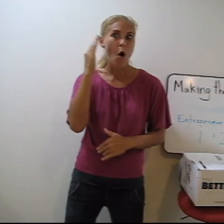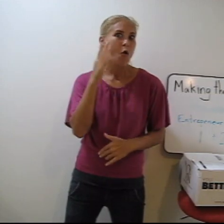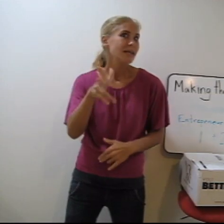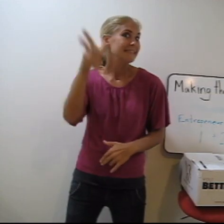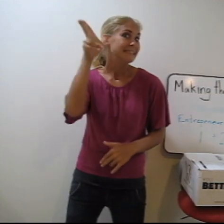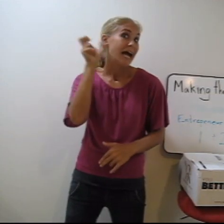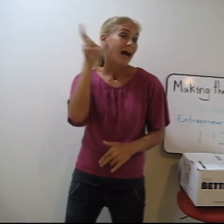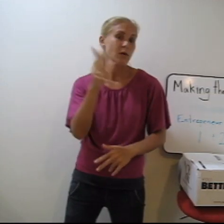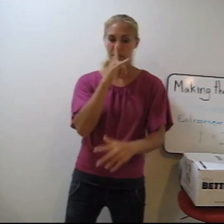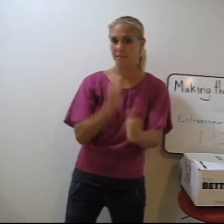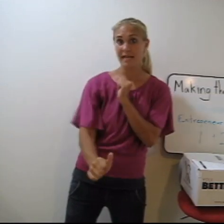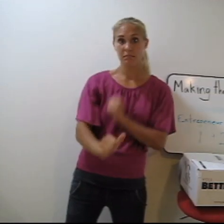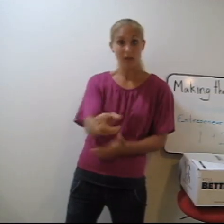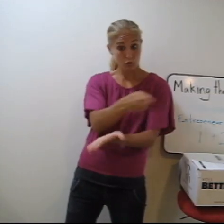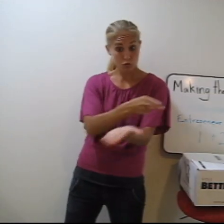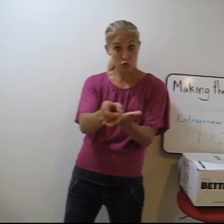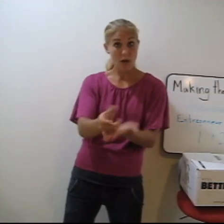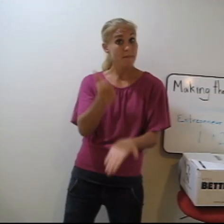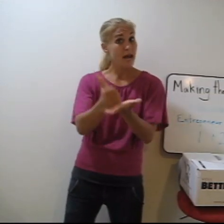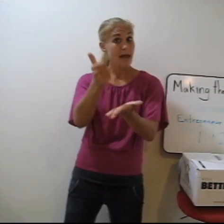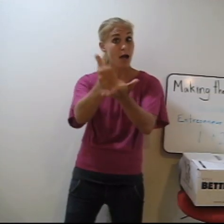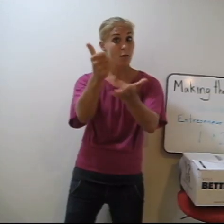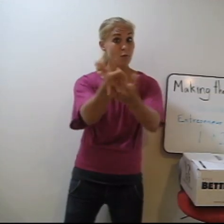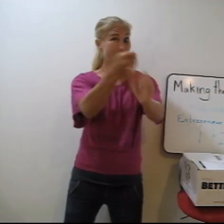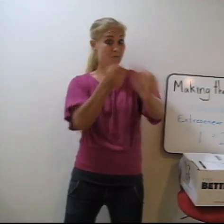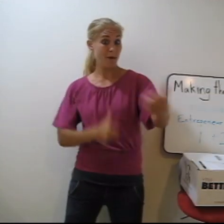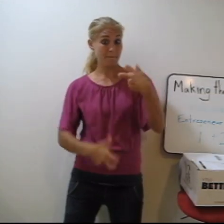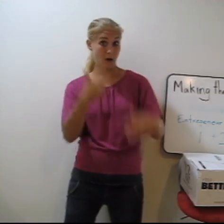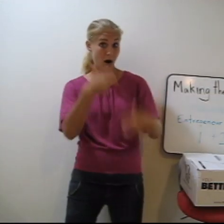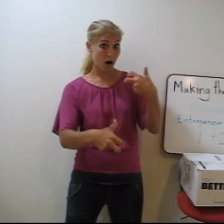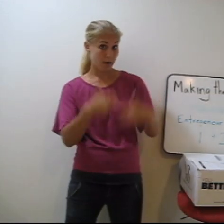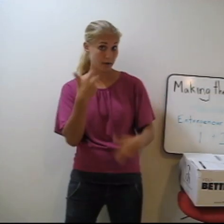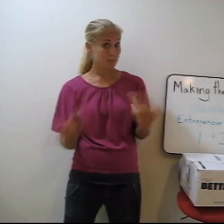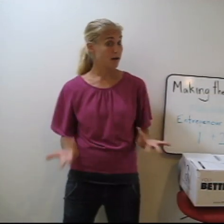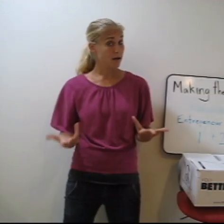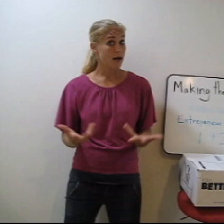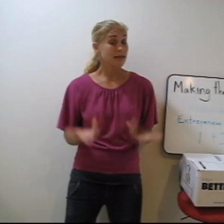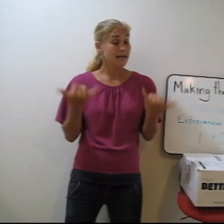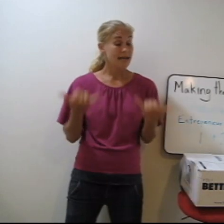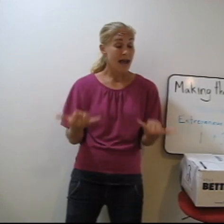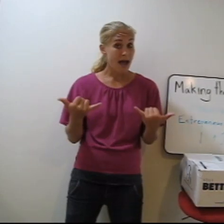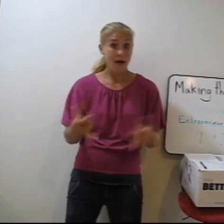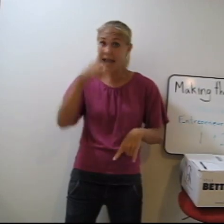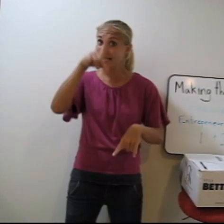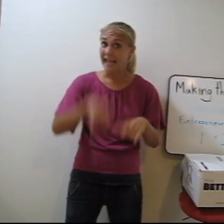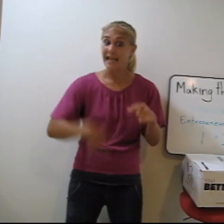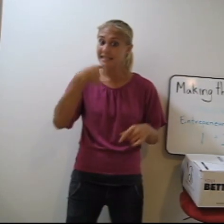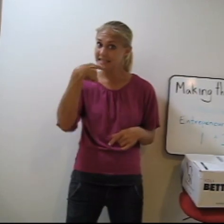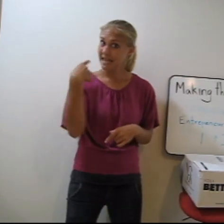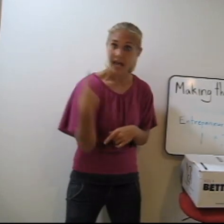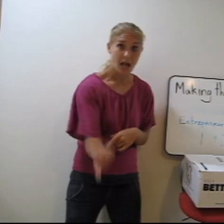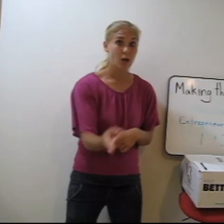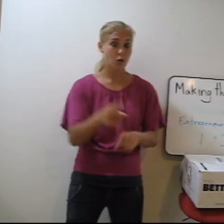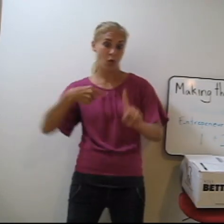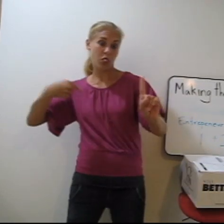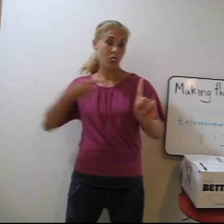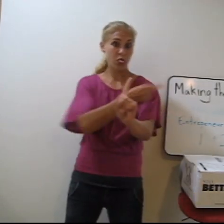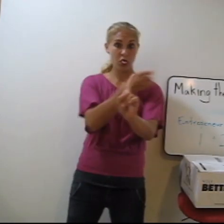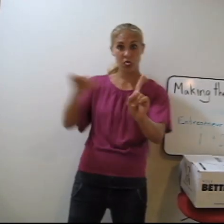truth. I'm trying to help you avoid a landmine here. To do so, I can't pull any punches. I have to give it to you straight, or you might roll right onto